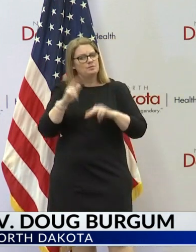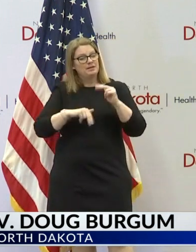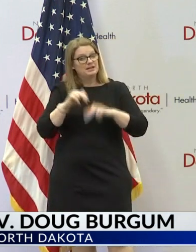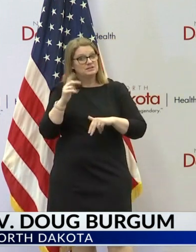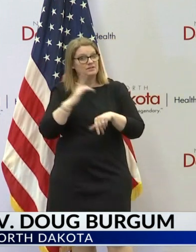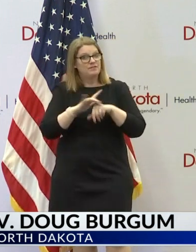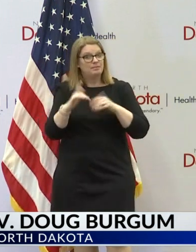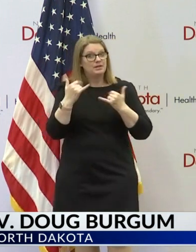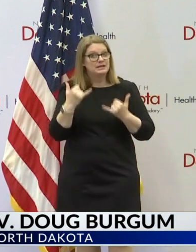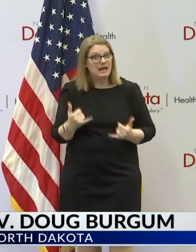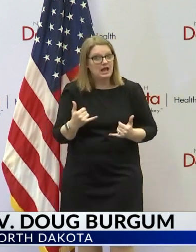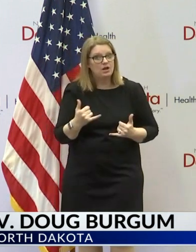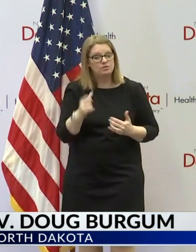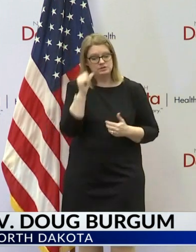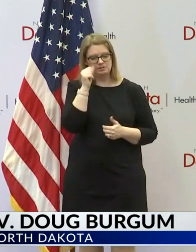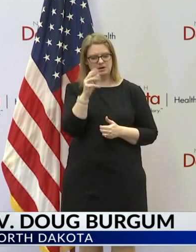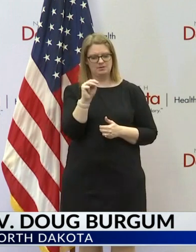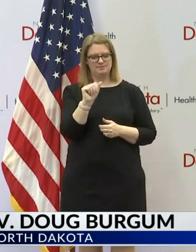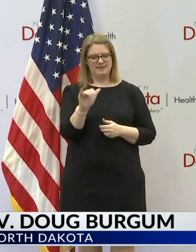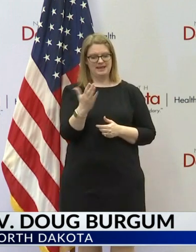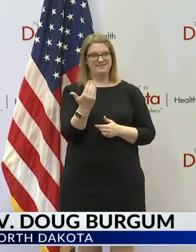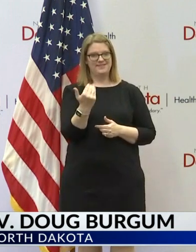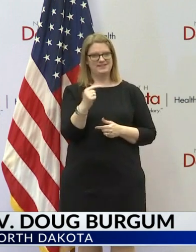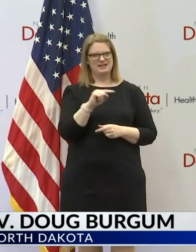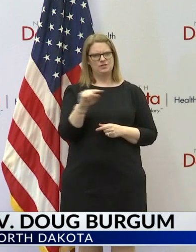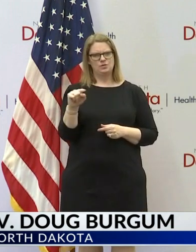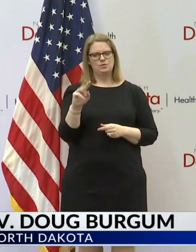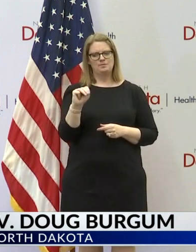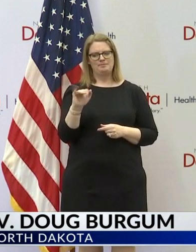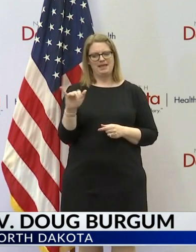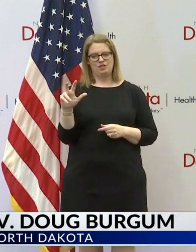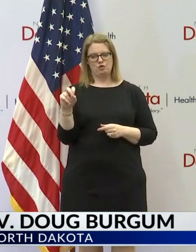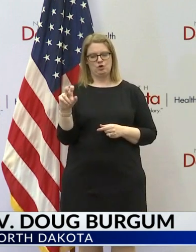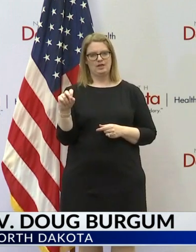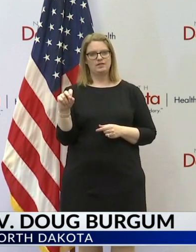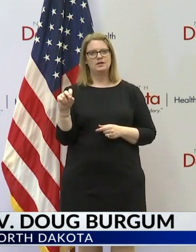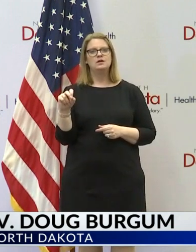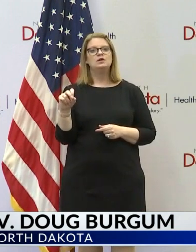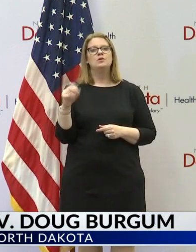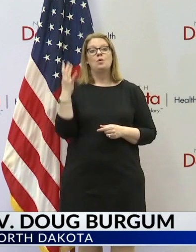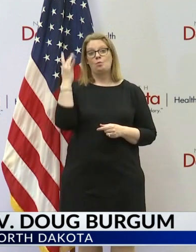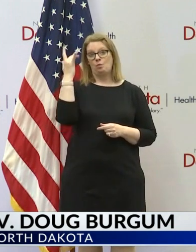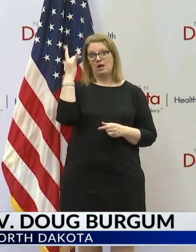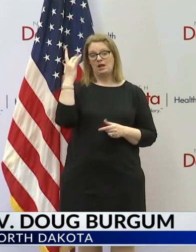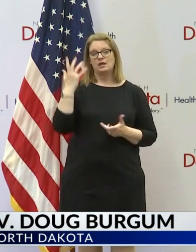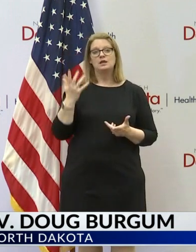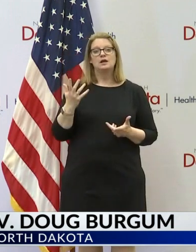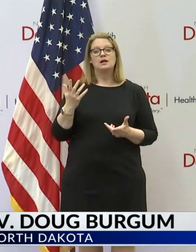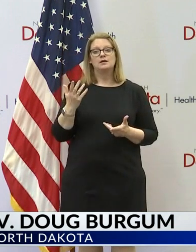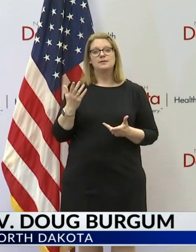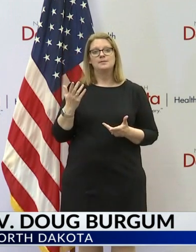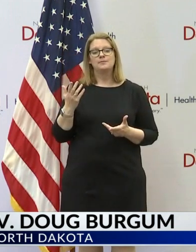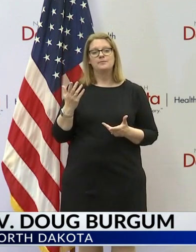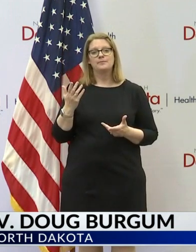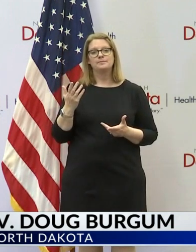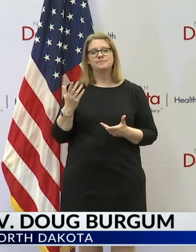15th. That'd be tomorrow, May 15th through May 30th for the dropping off of